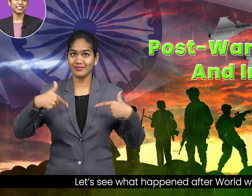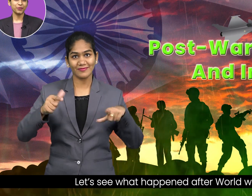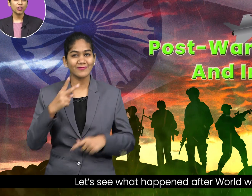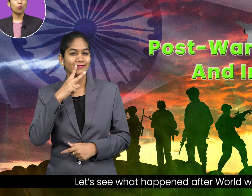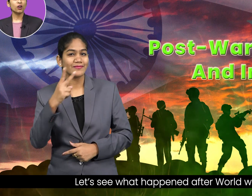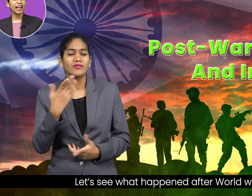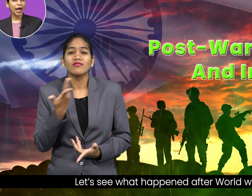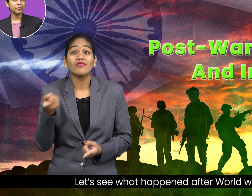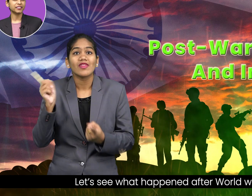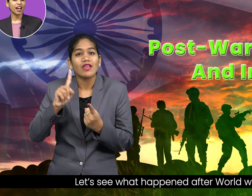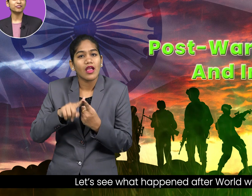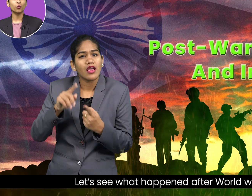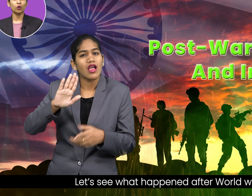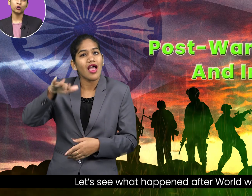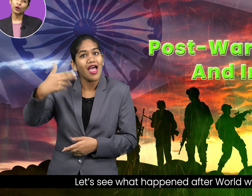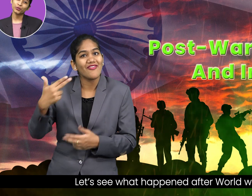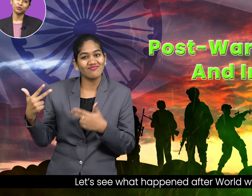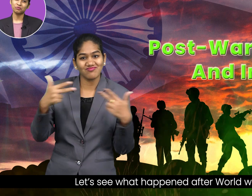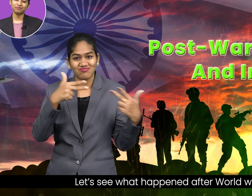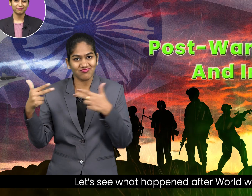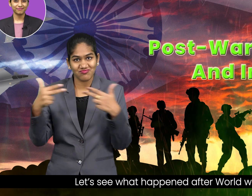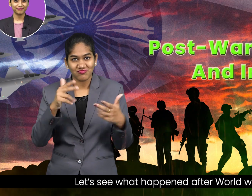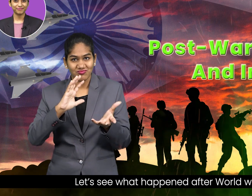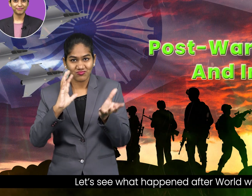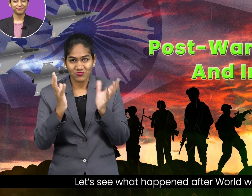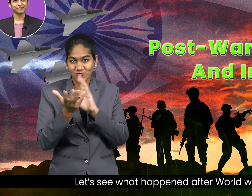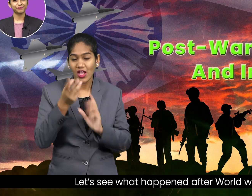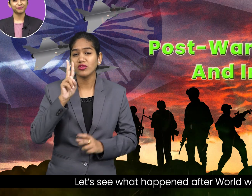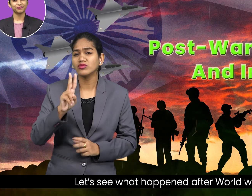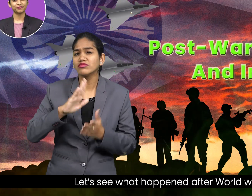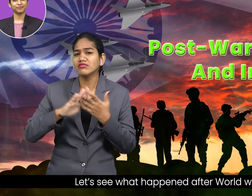Let's see what happened after World War II.